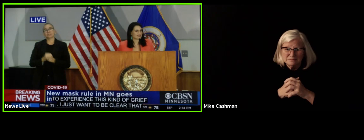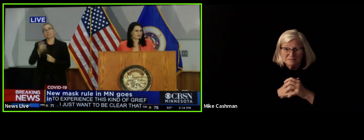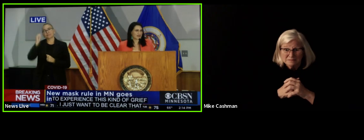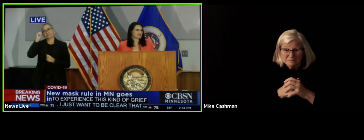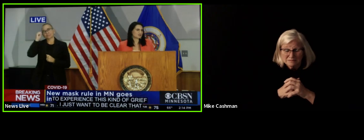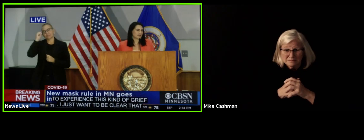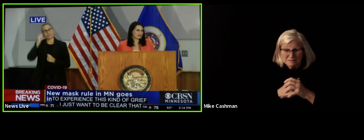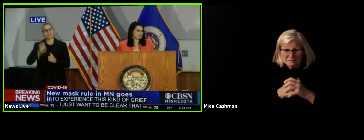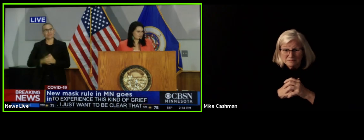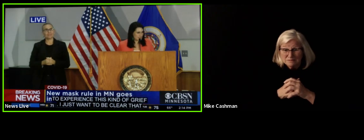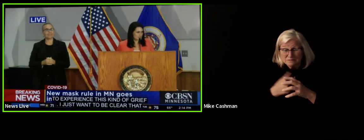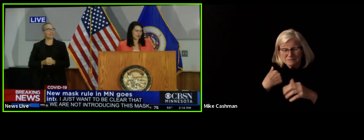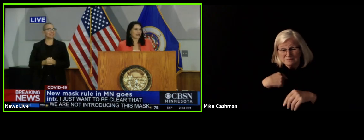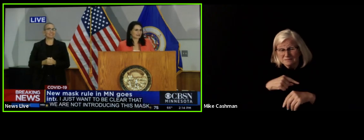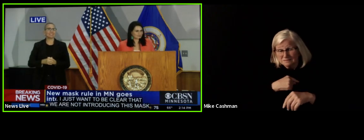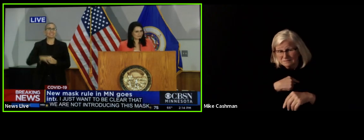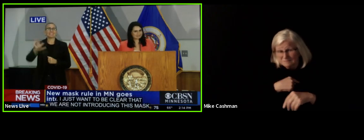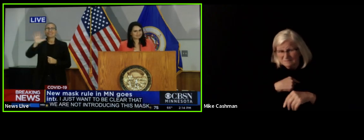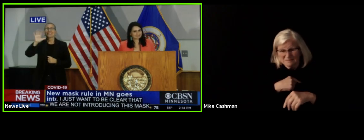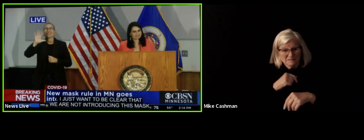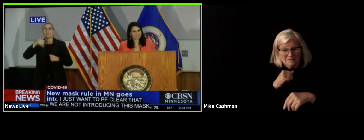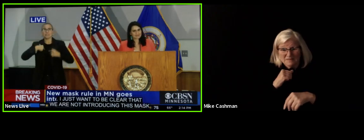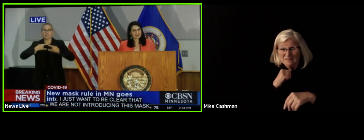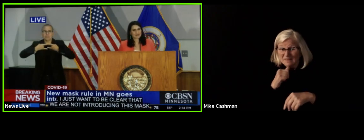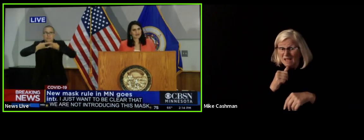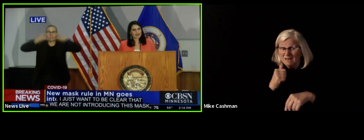introducing this mask mandate to be a drag.